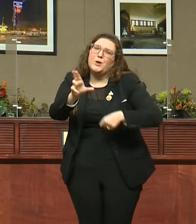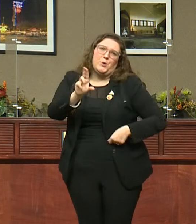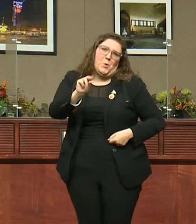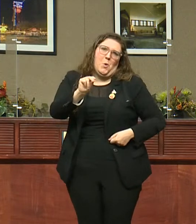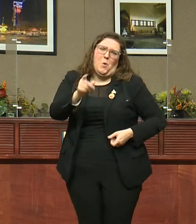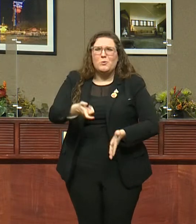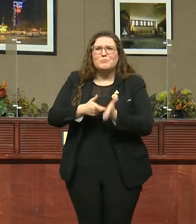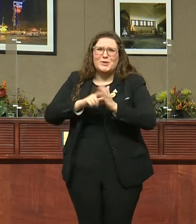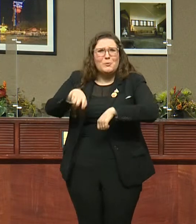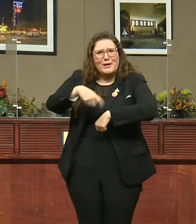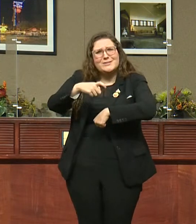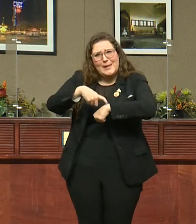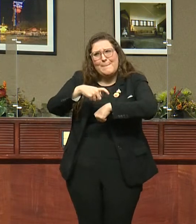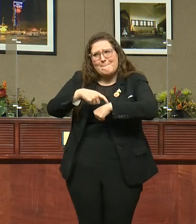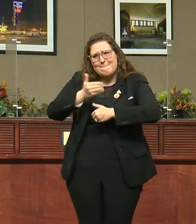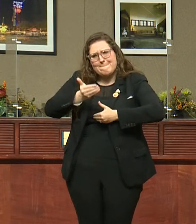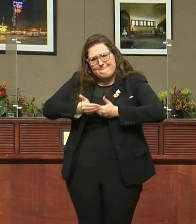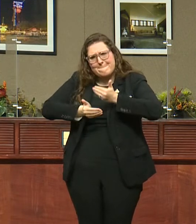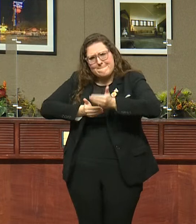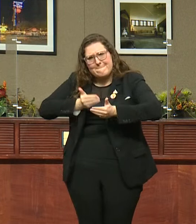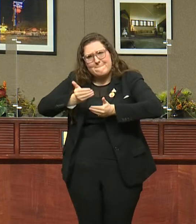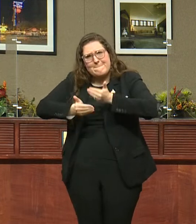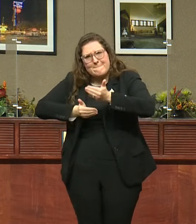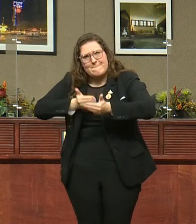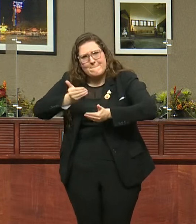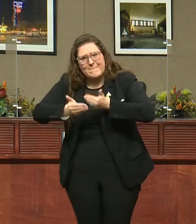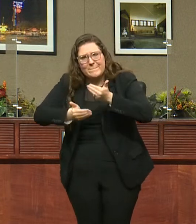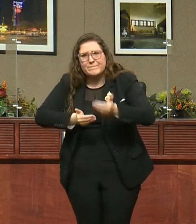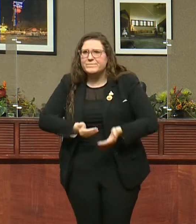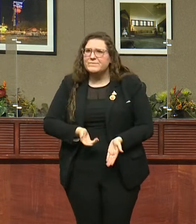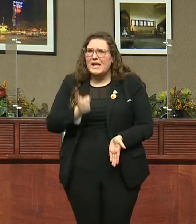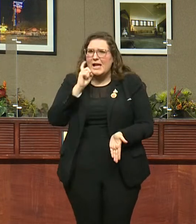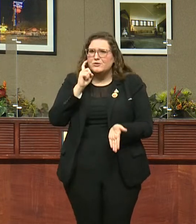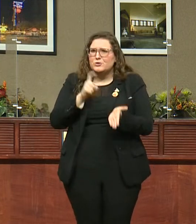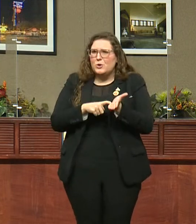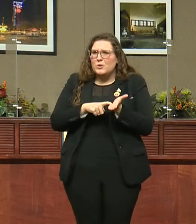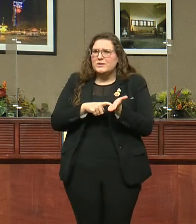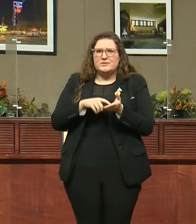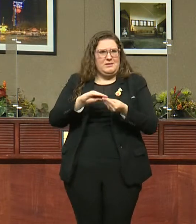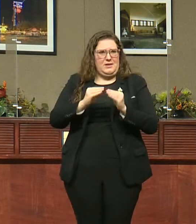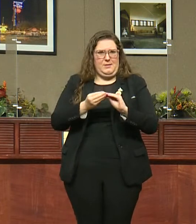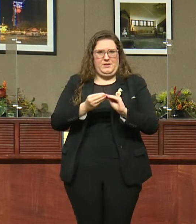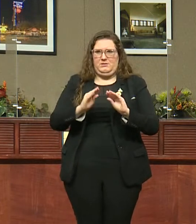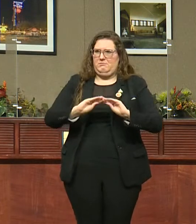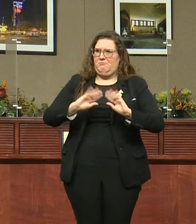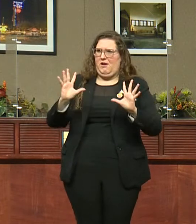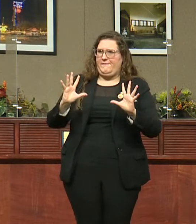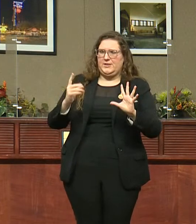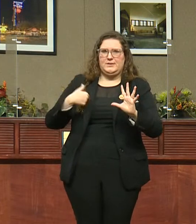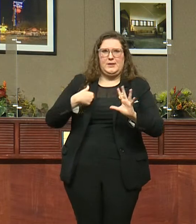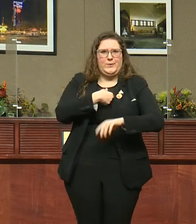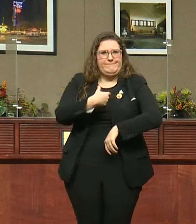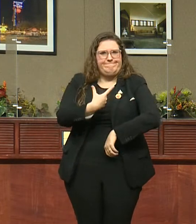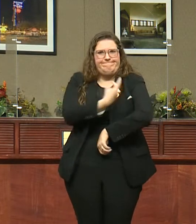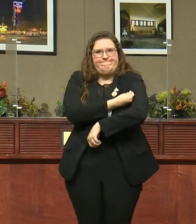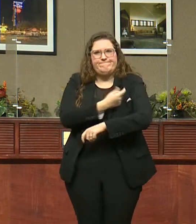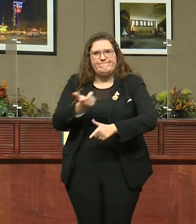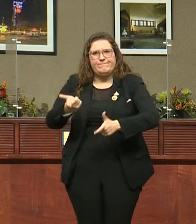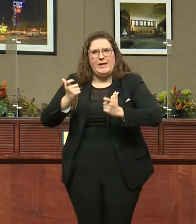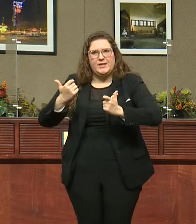the numbers, our ability to vaccinate is exponentially increasing. Now that we have